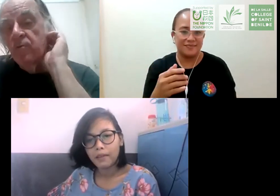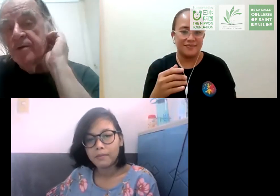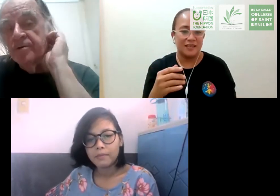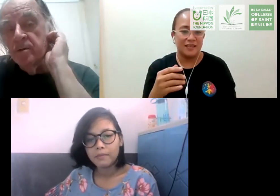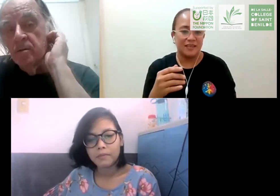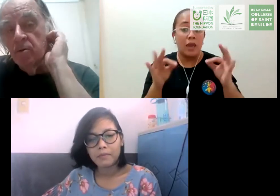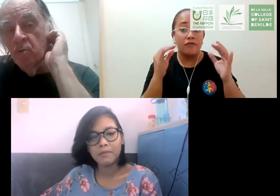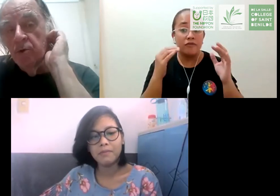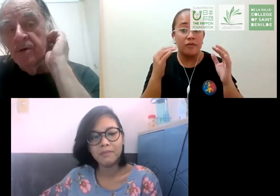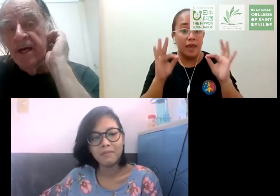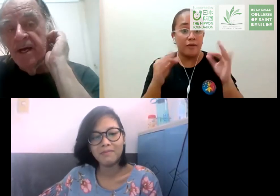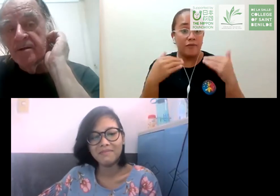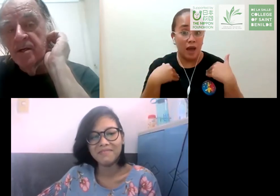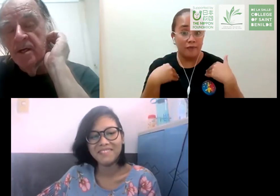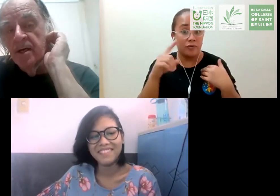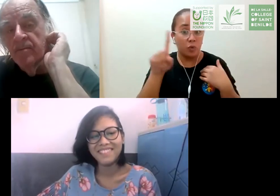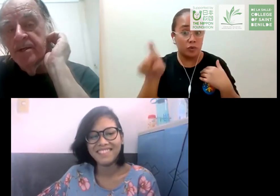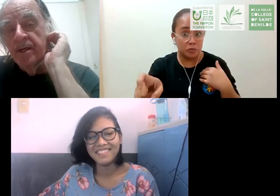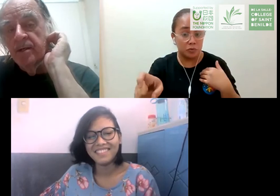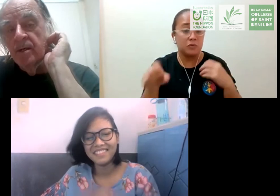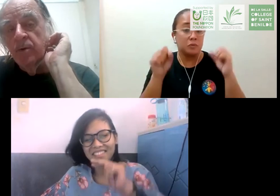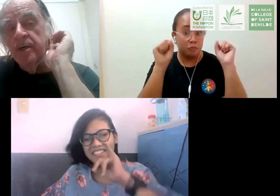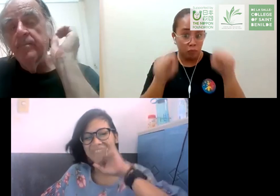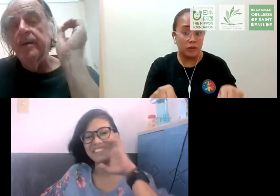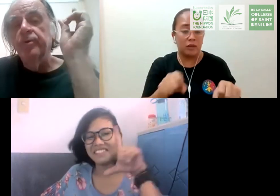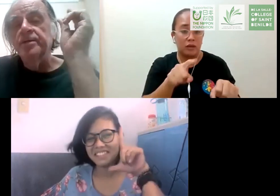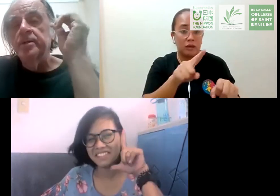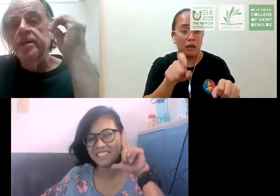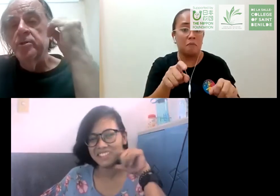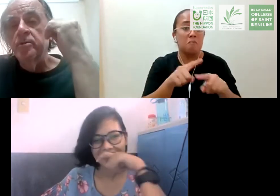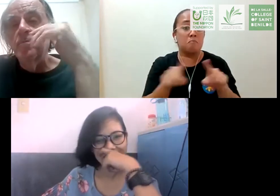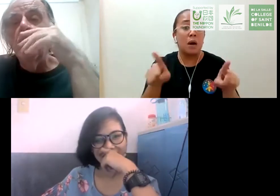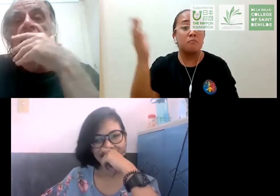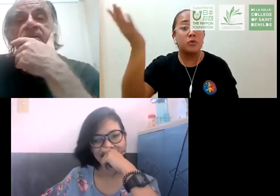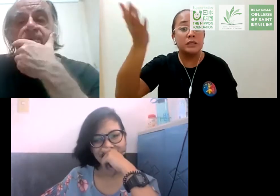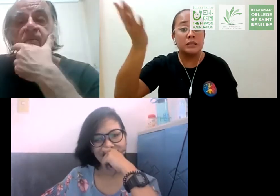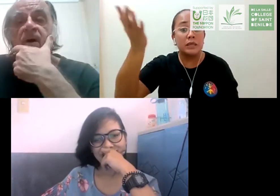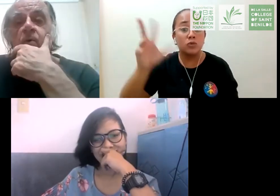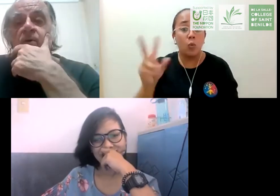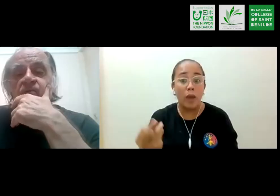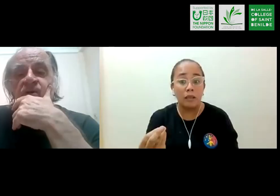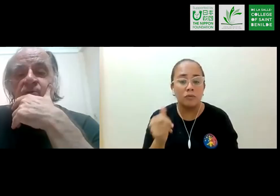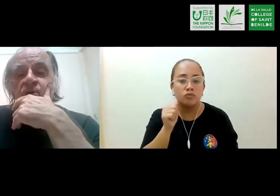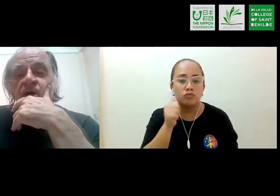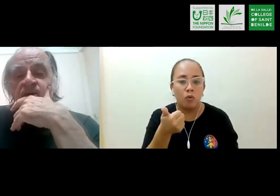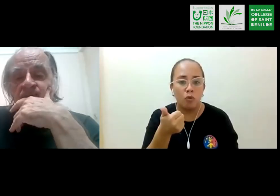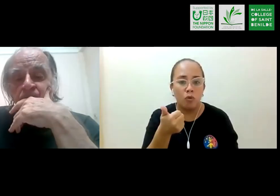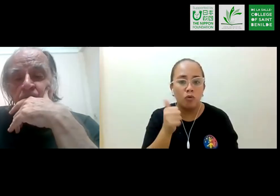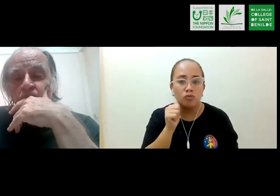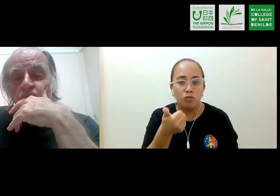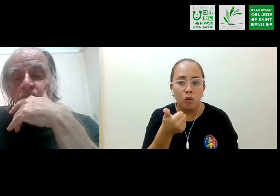If you have question, you can ask, but then we can make presentation tomorrow about what you finished